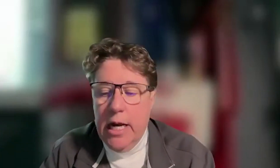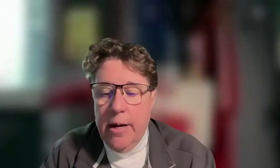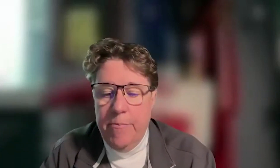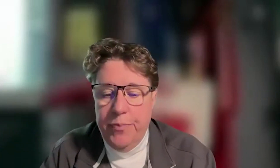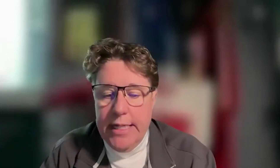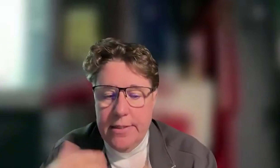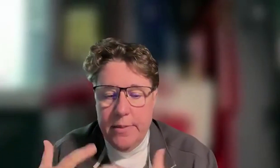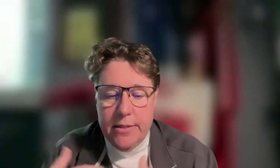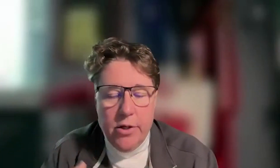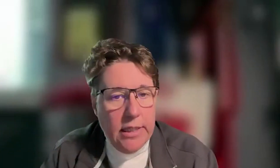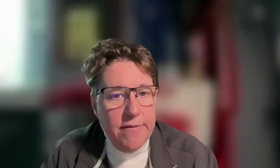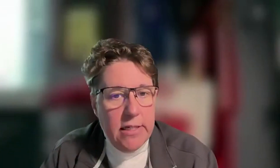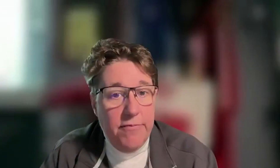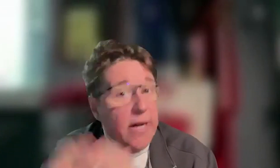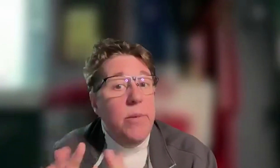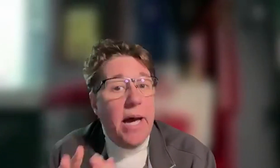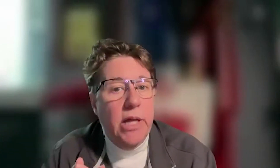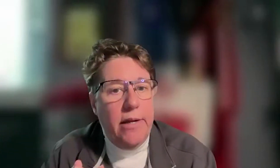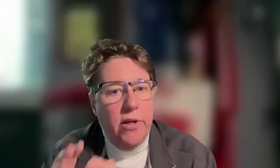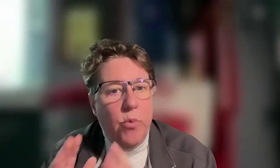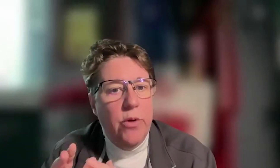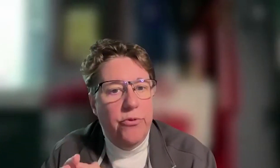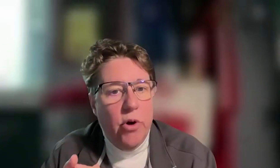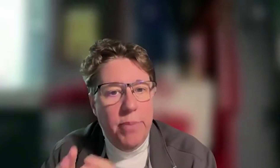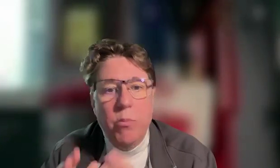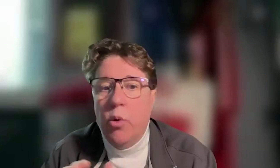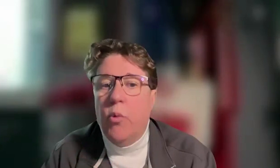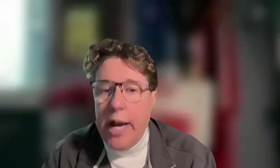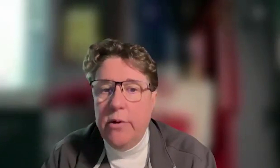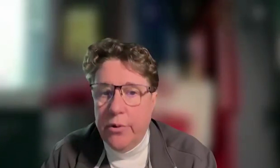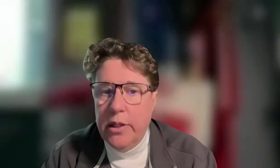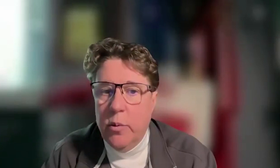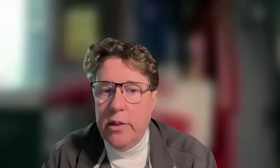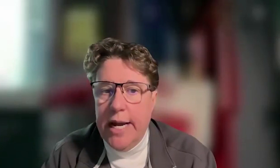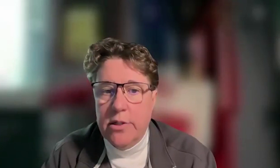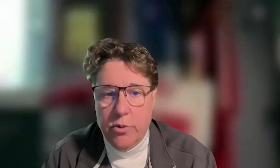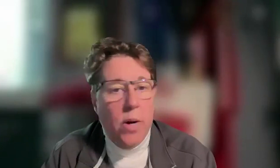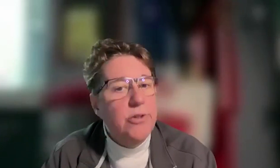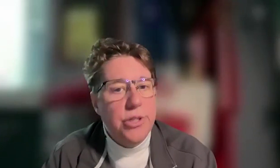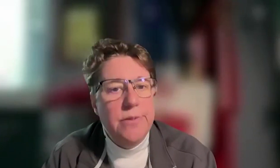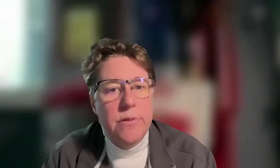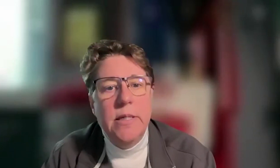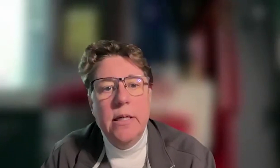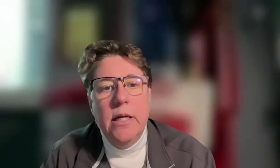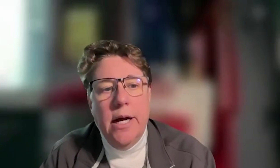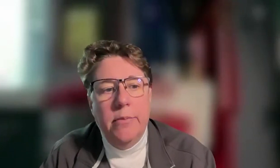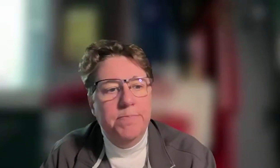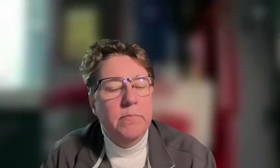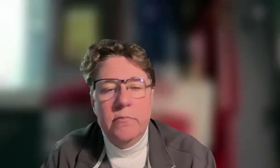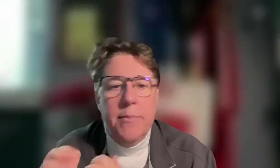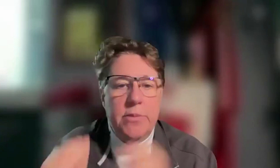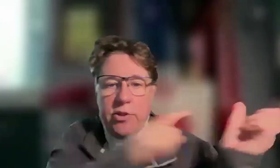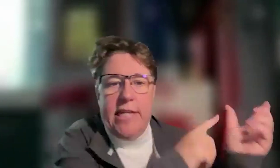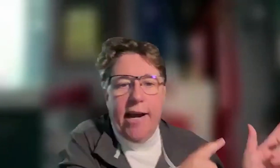knowledge is going to leave us in a very bad place if we don't start being more granular in the way that we ask those questions.